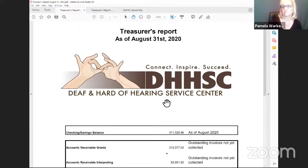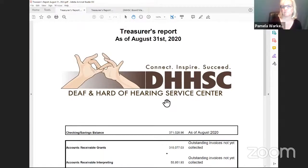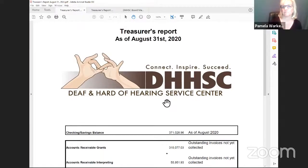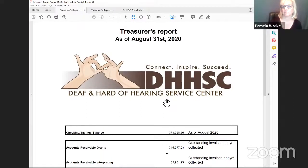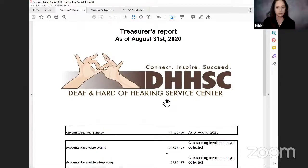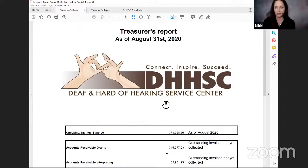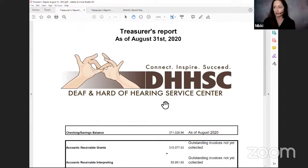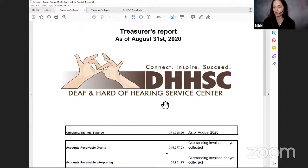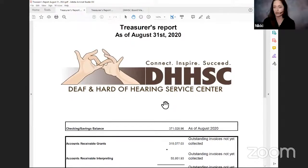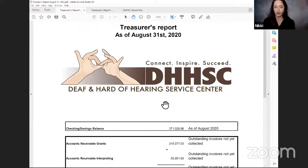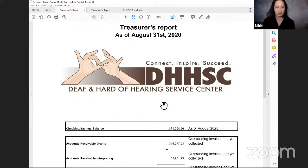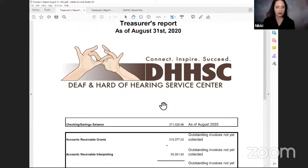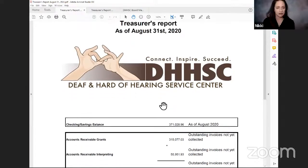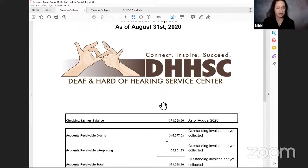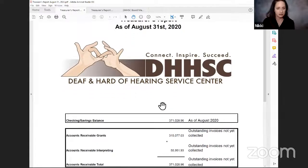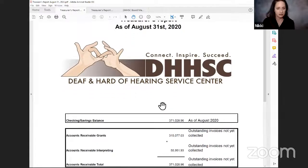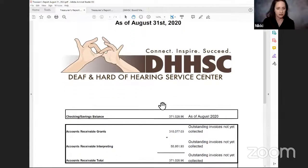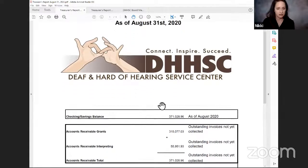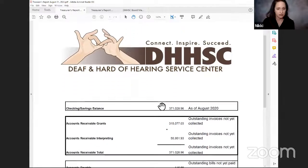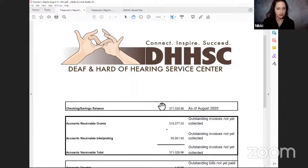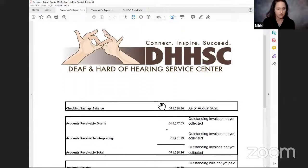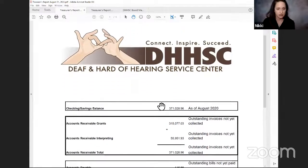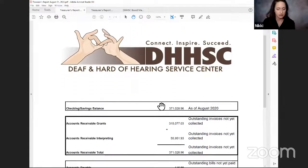Steve Longo saying, okay, August 31st.